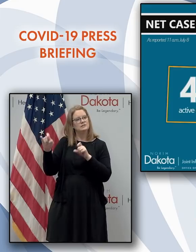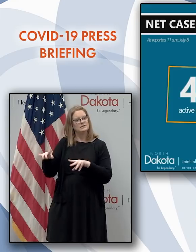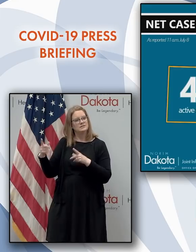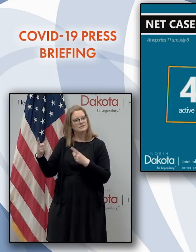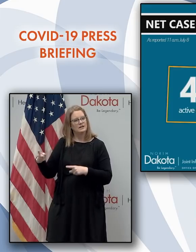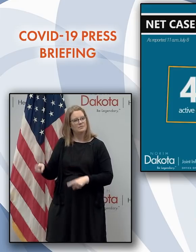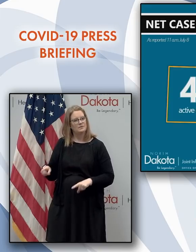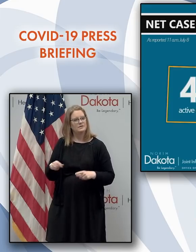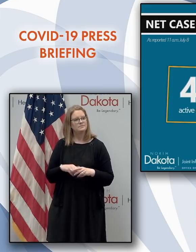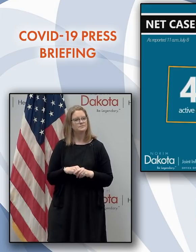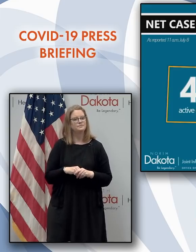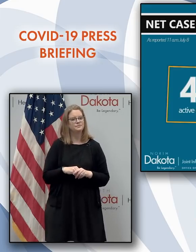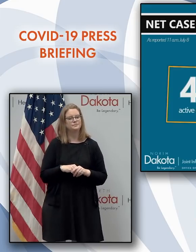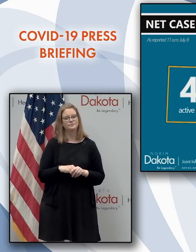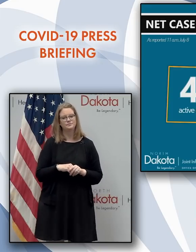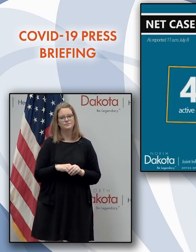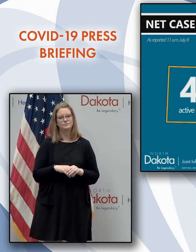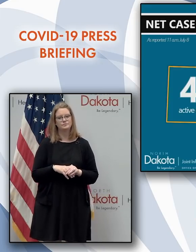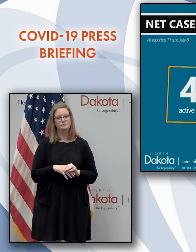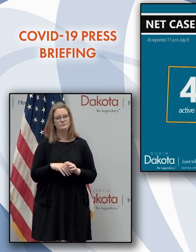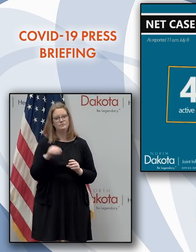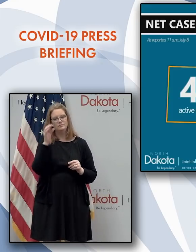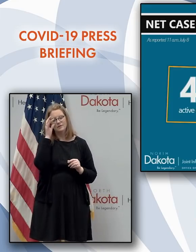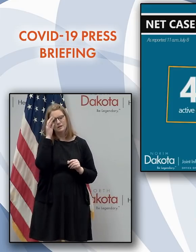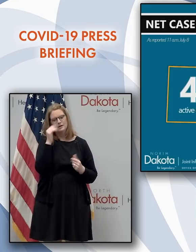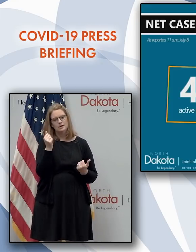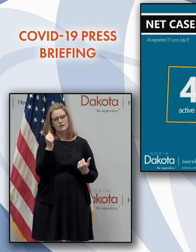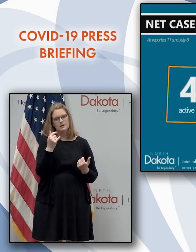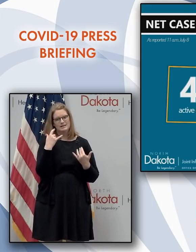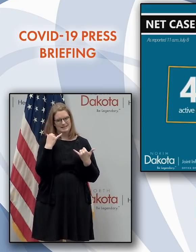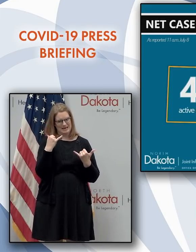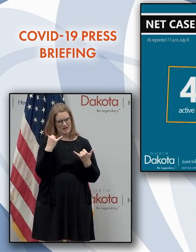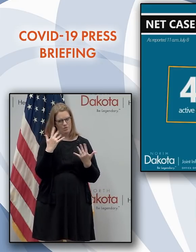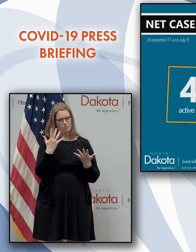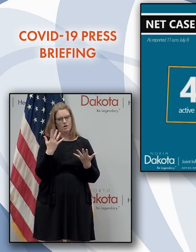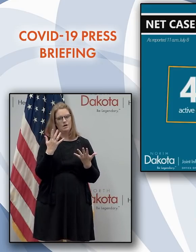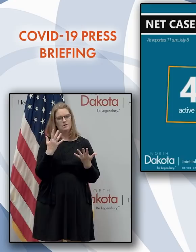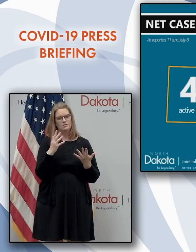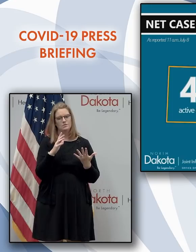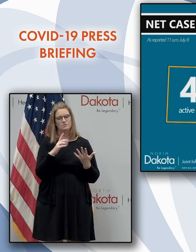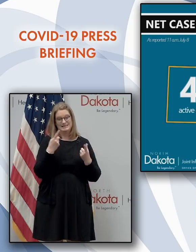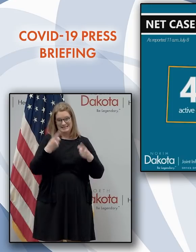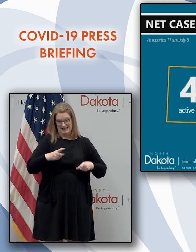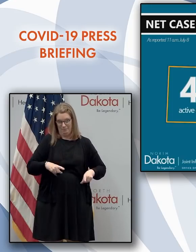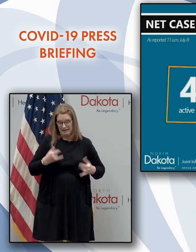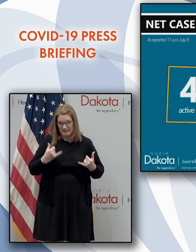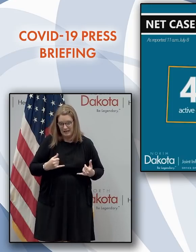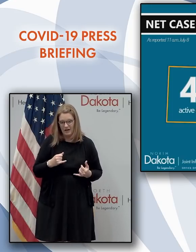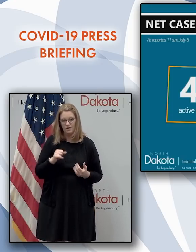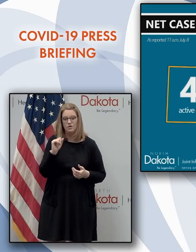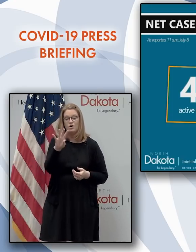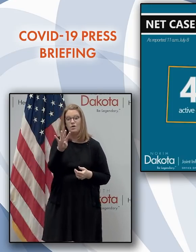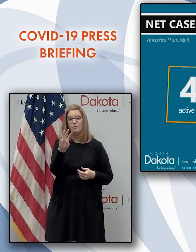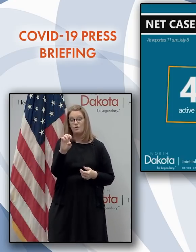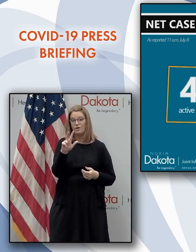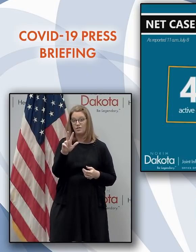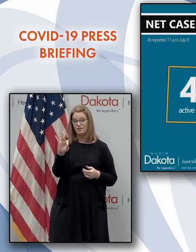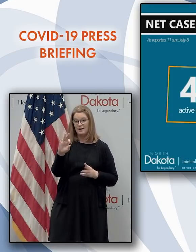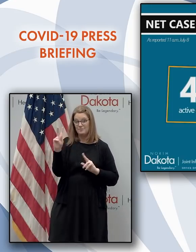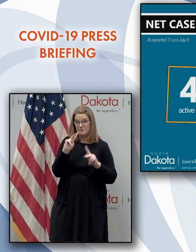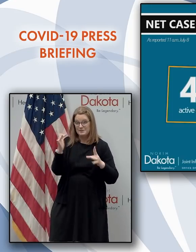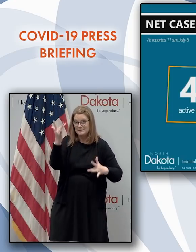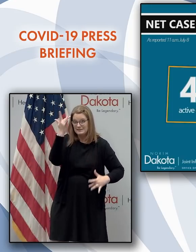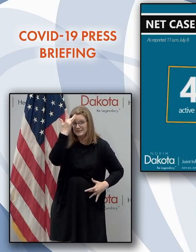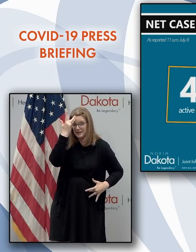occurring. When we do the net case breakdown, again, as we mentioned earlier, 439 active confirmed